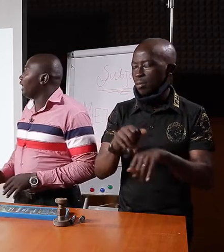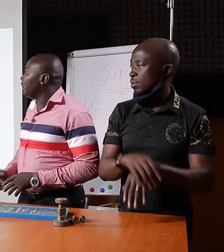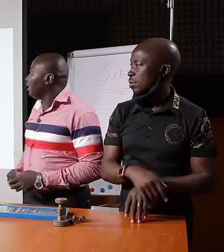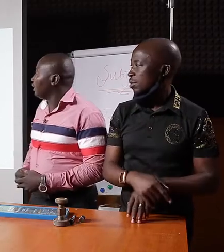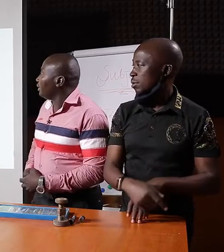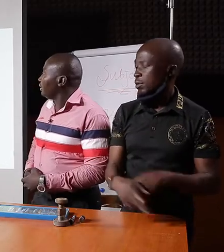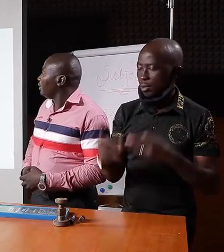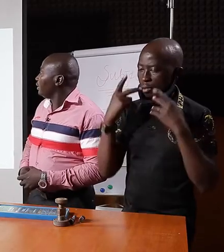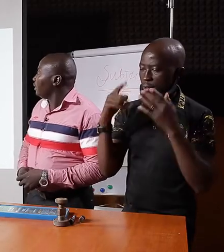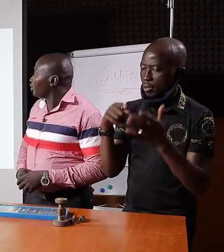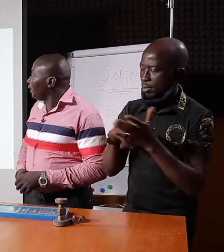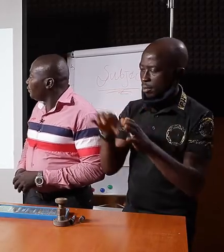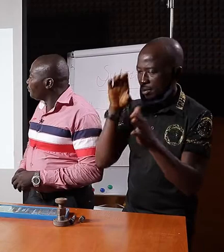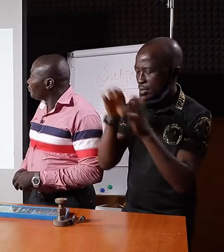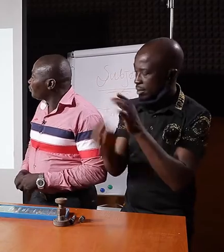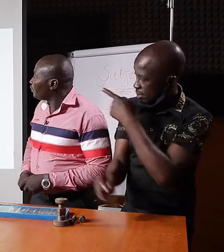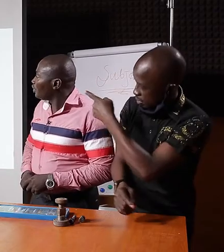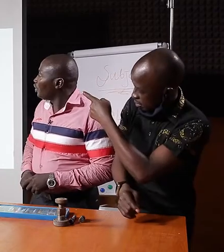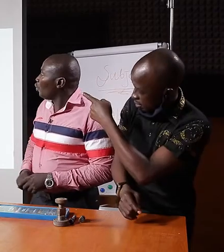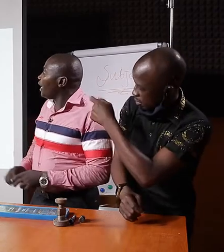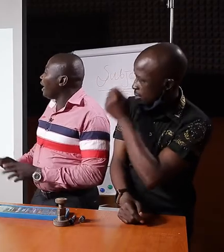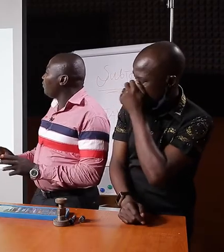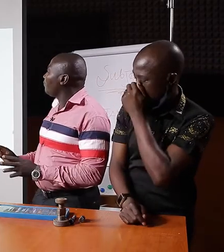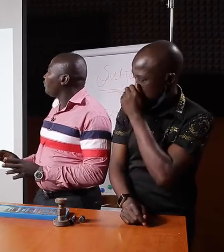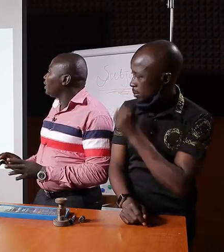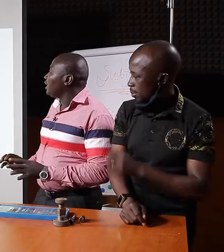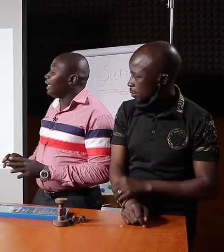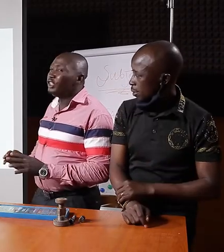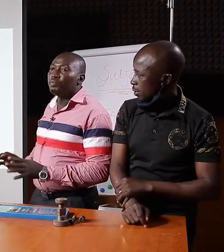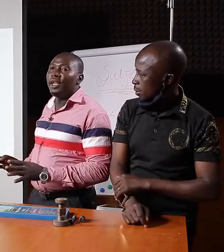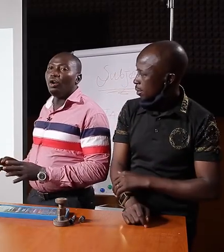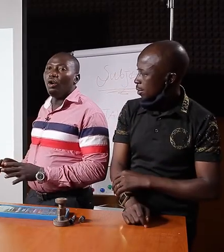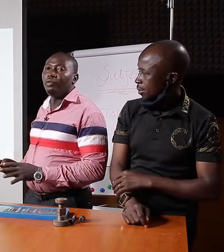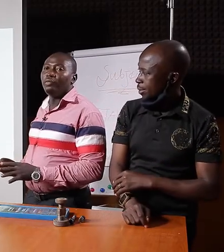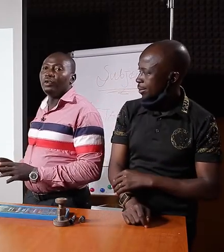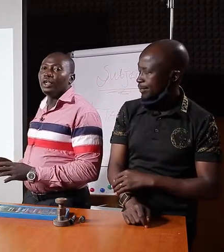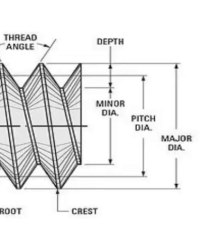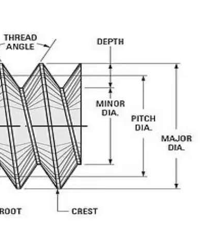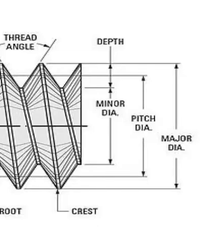Now looking at the screen, we have a display of the screw